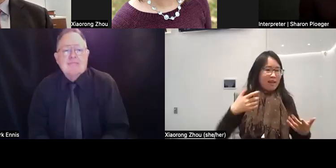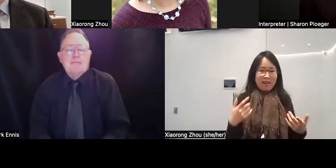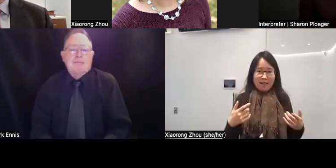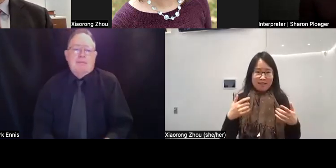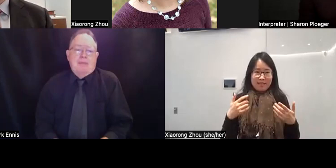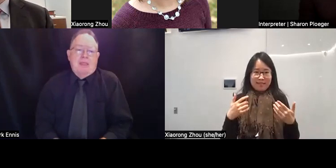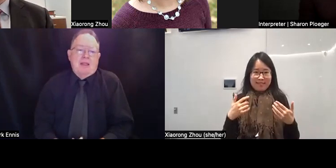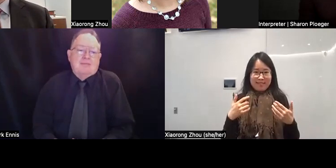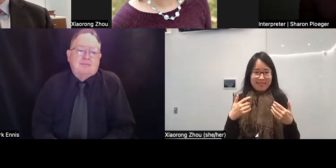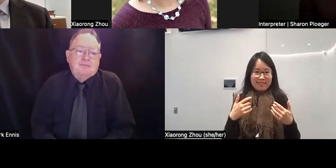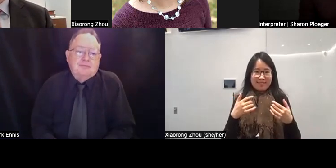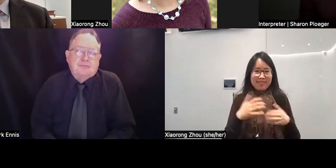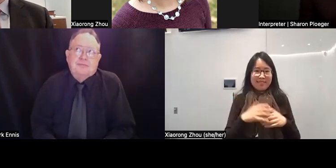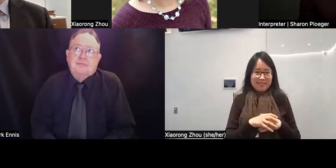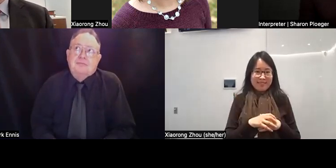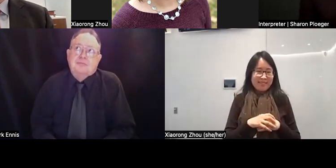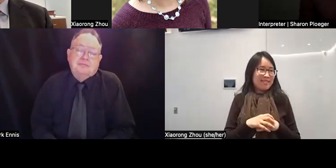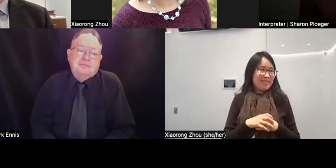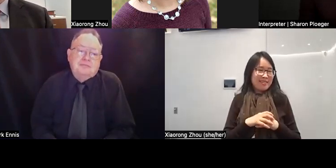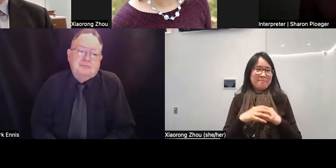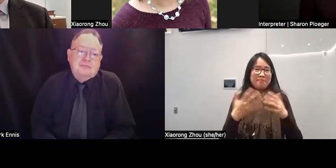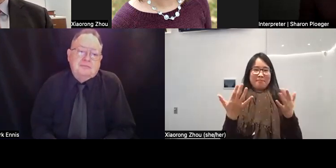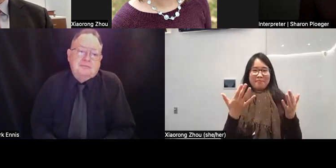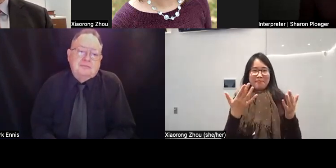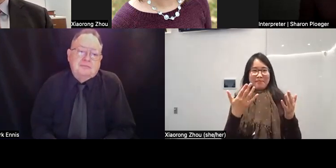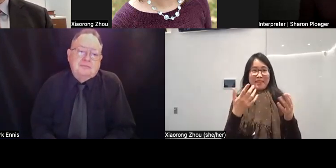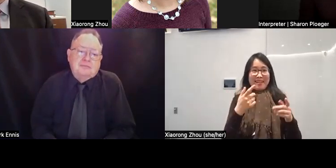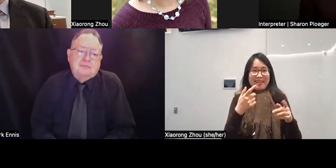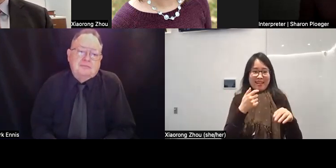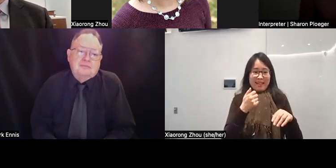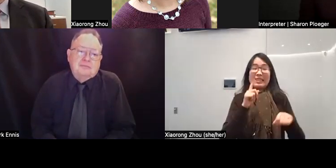they're ready to pass along that information to the next generation.